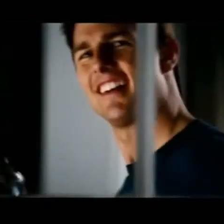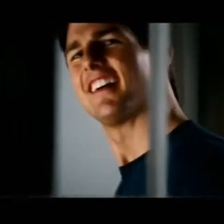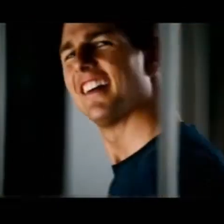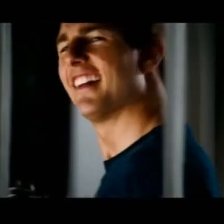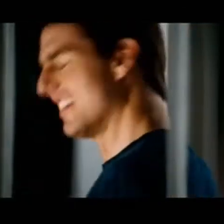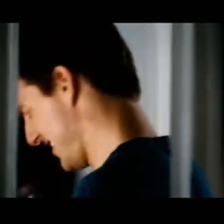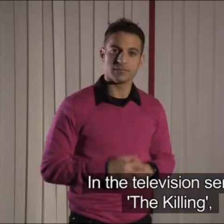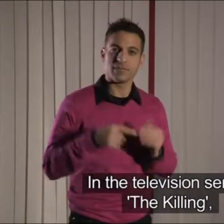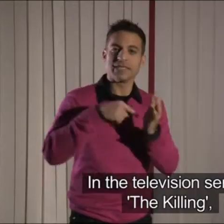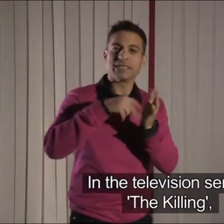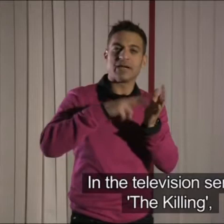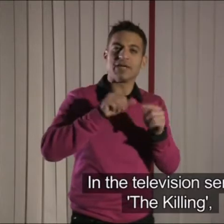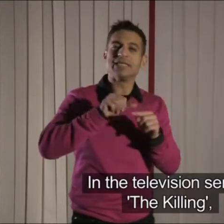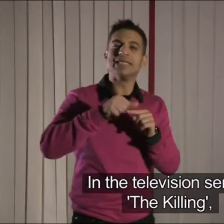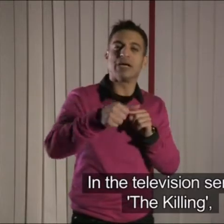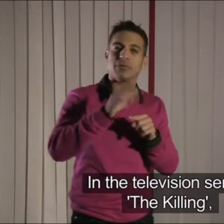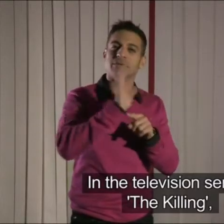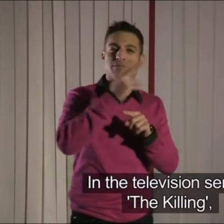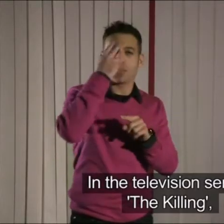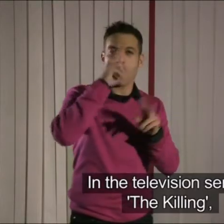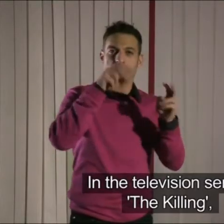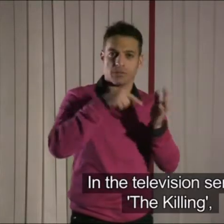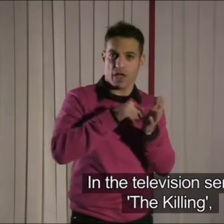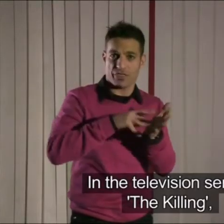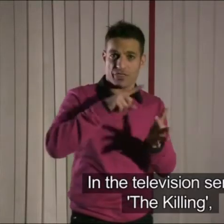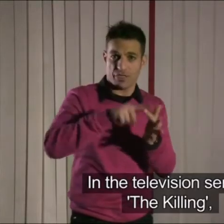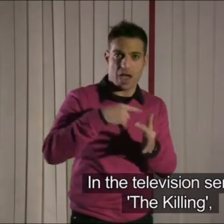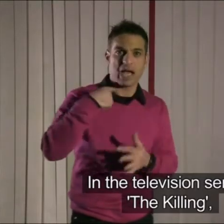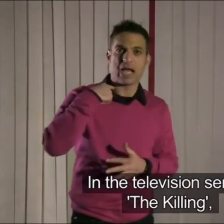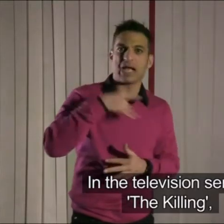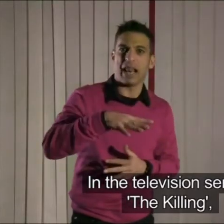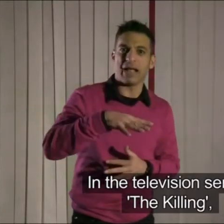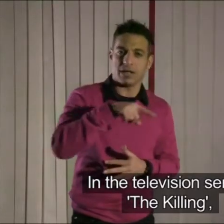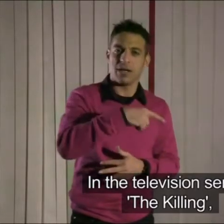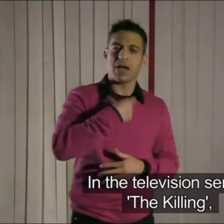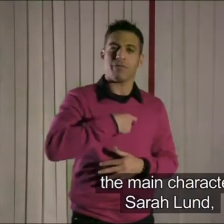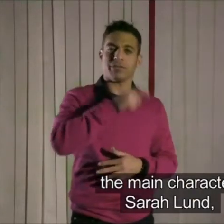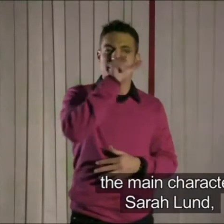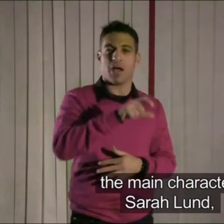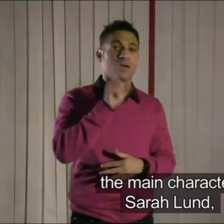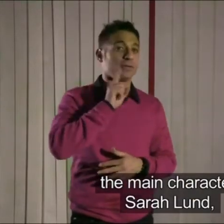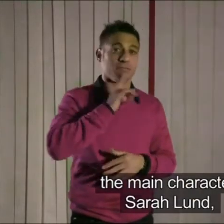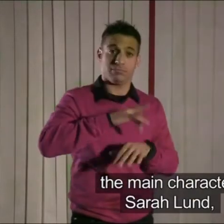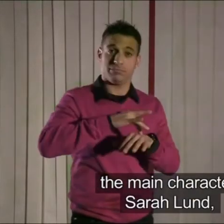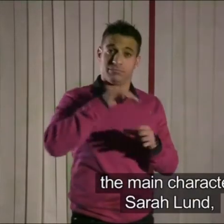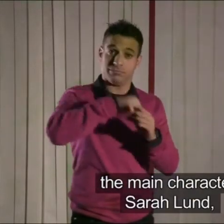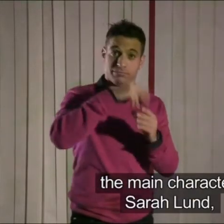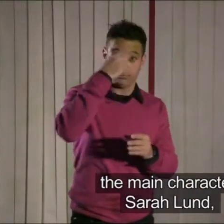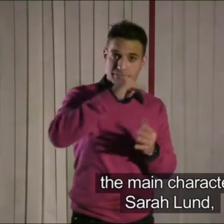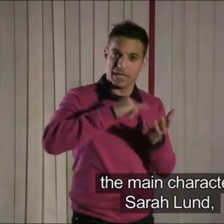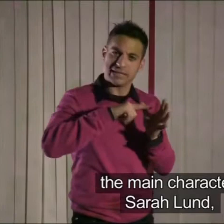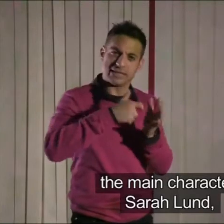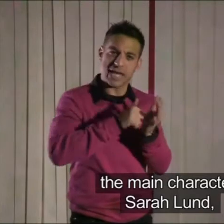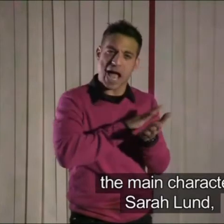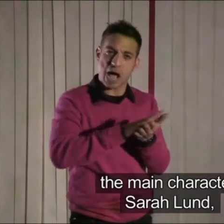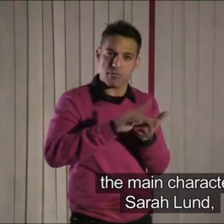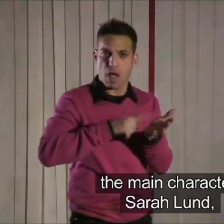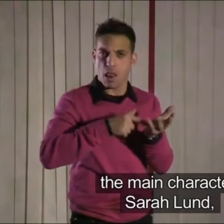hospital's cool if he's taking 3 weeks? In the television series The Killing, the main character, Sarah